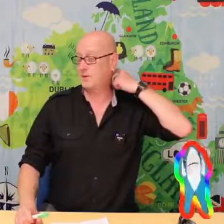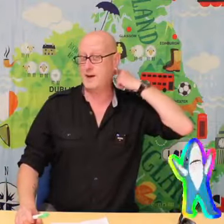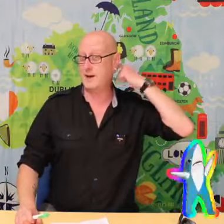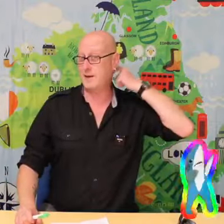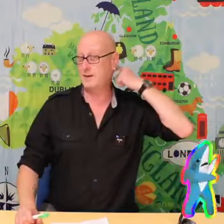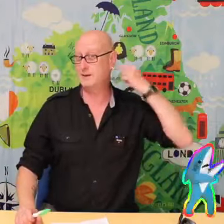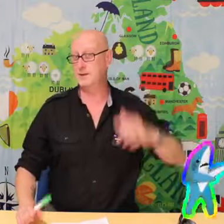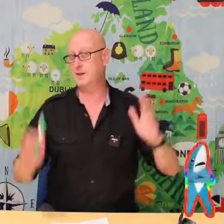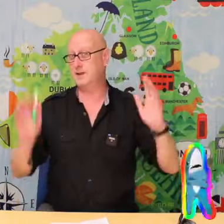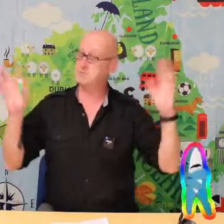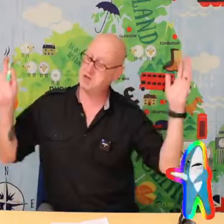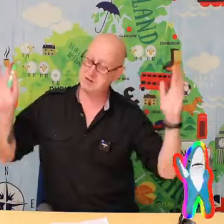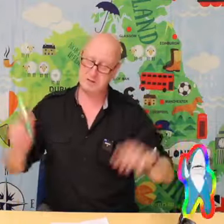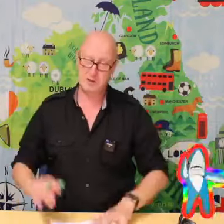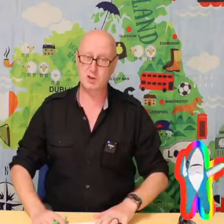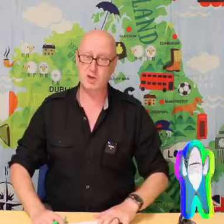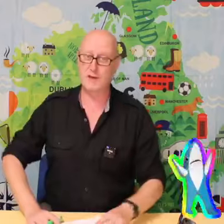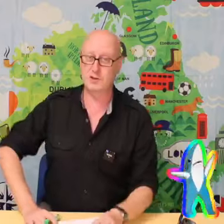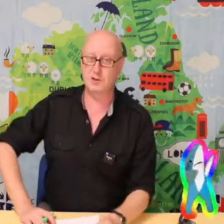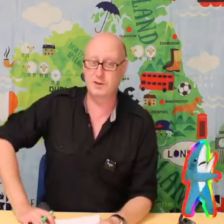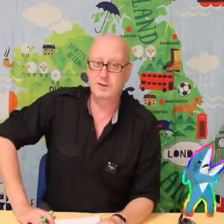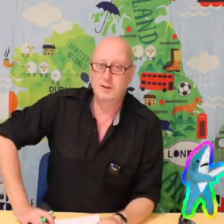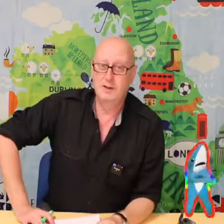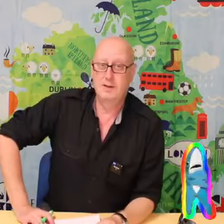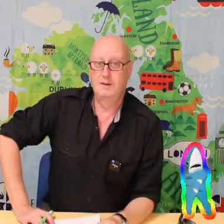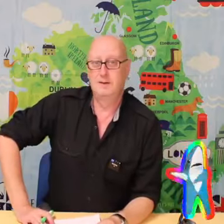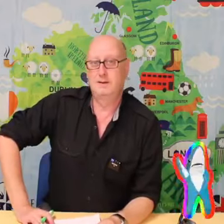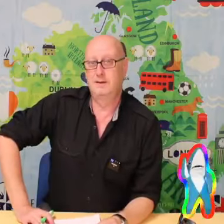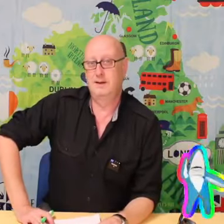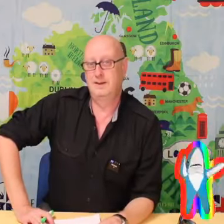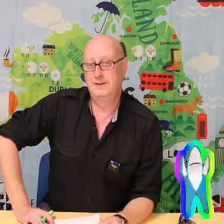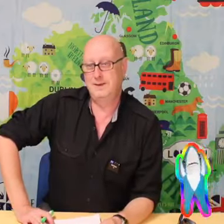I haven't even needed to have it ready yet. Yeah, you know I mean? So far, so good. Cursed yourself by the end of the show. Yeah, that's it.